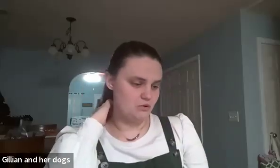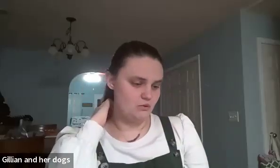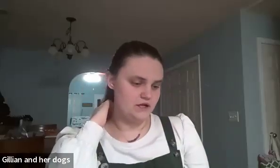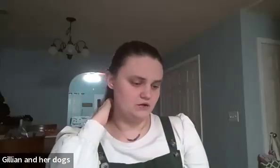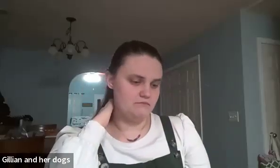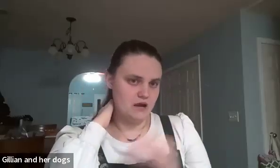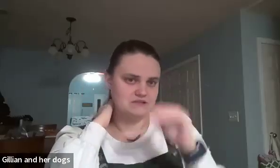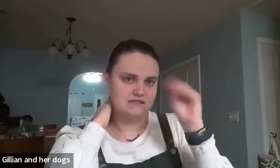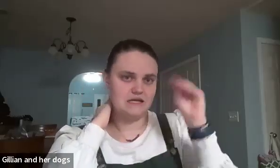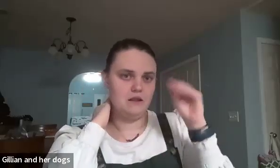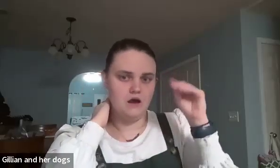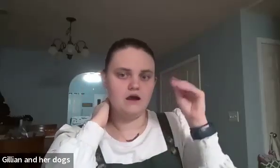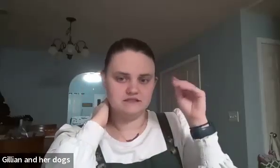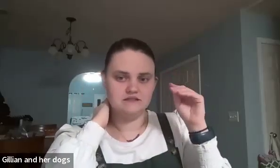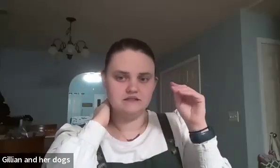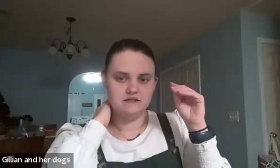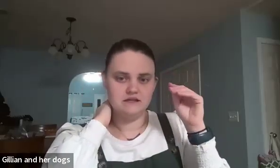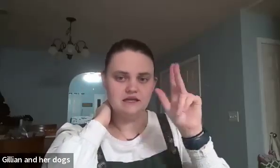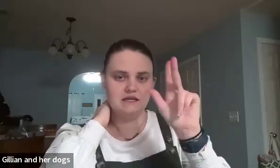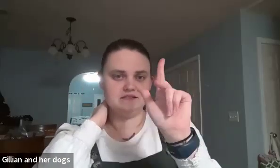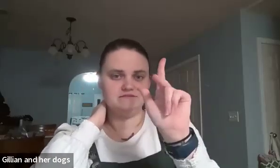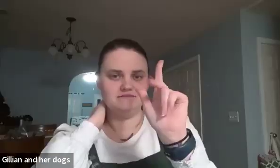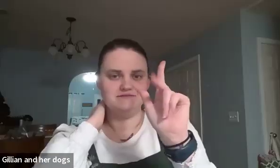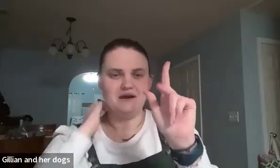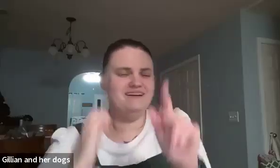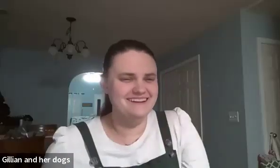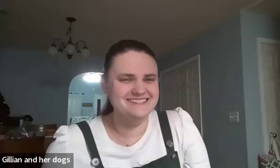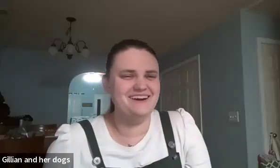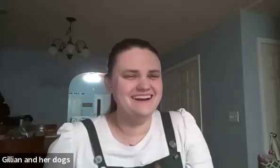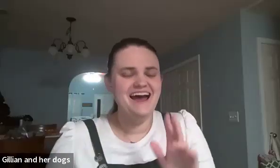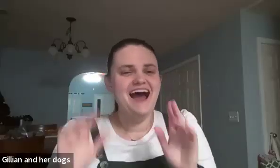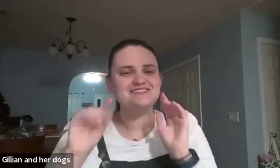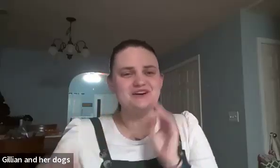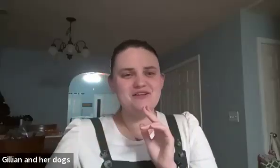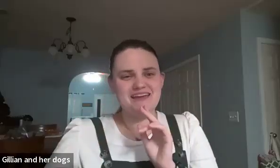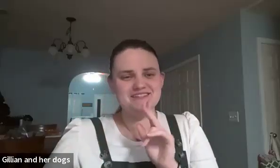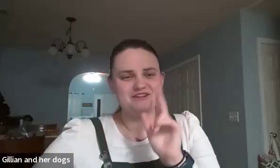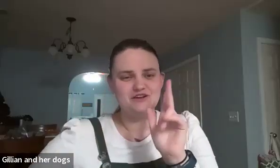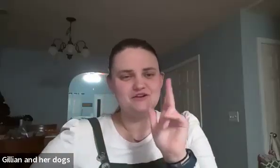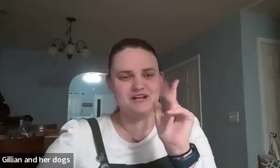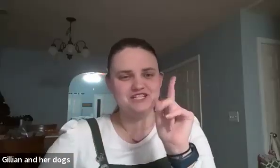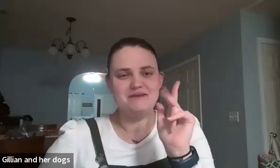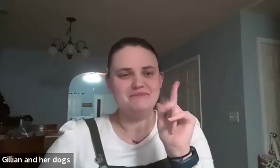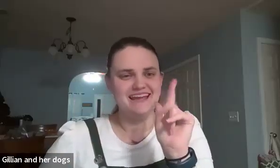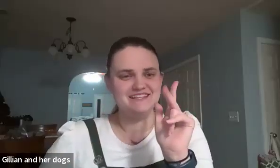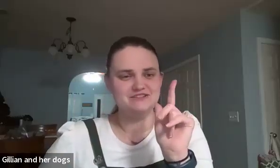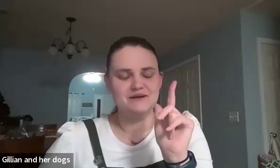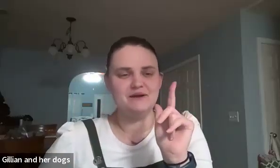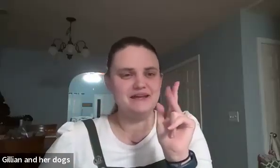example, when you're bouncing a lot, it's sorry. I saw the question, I immediately answered and I went, wait a